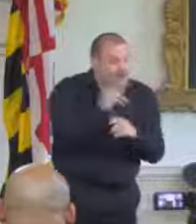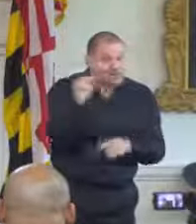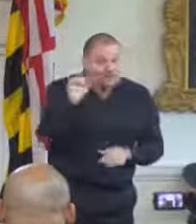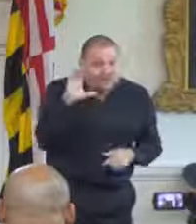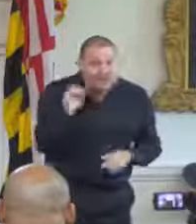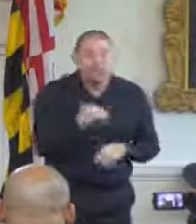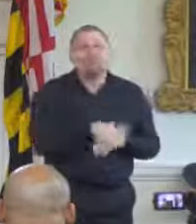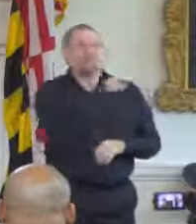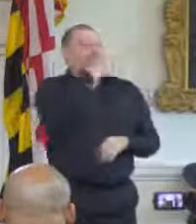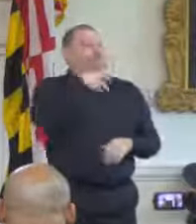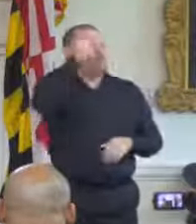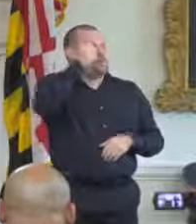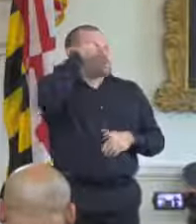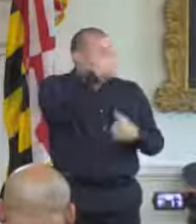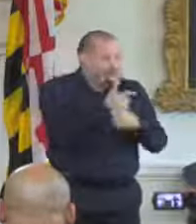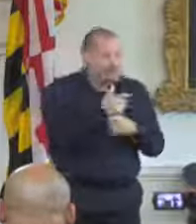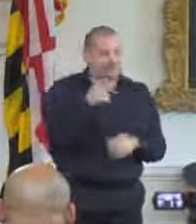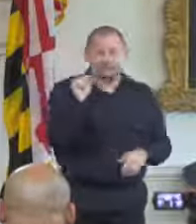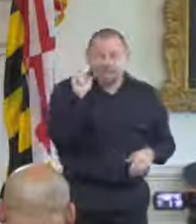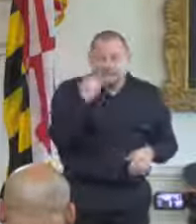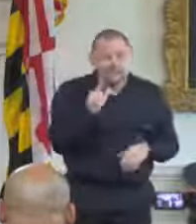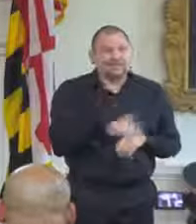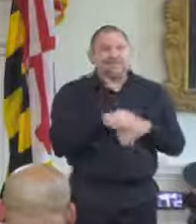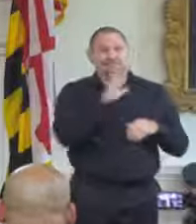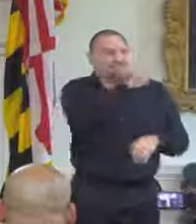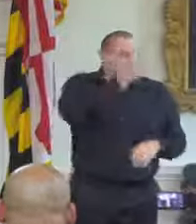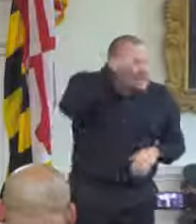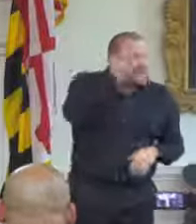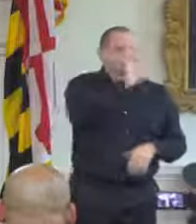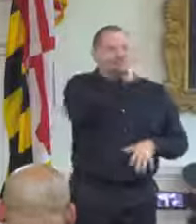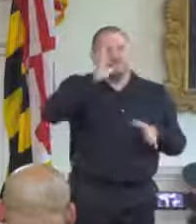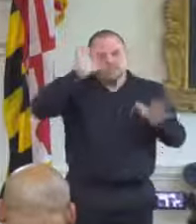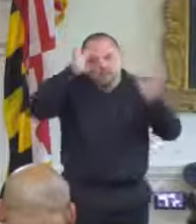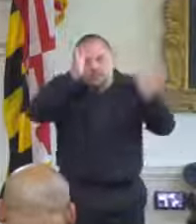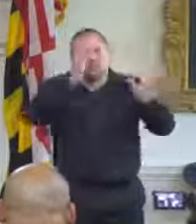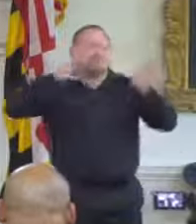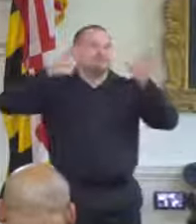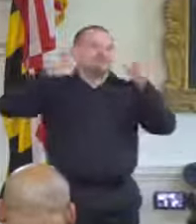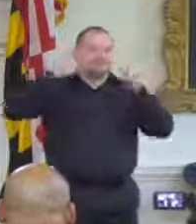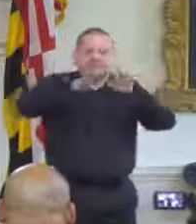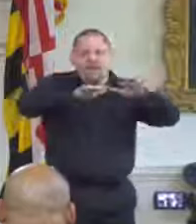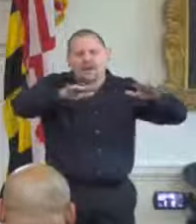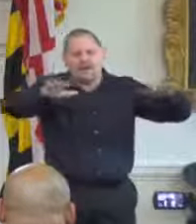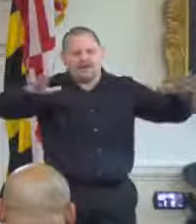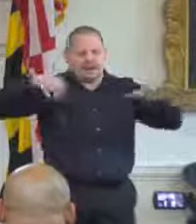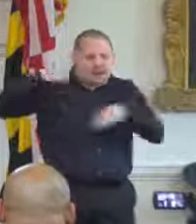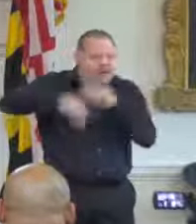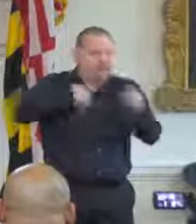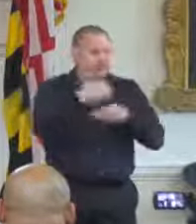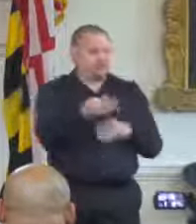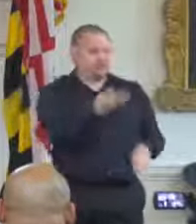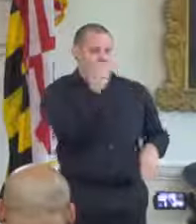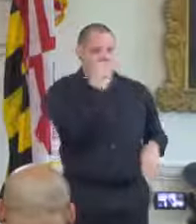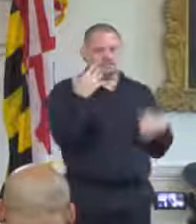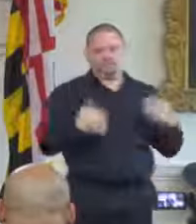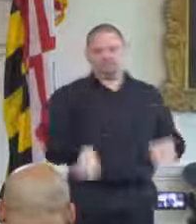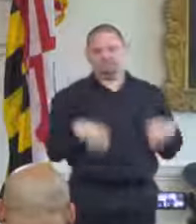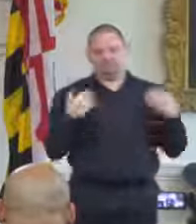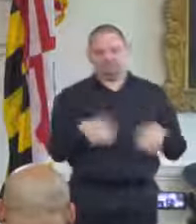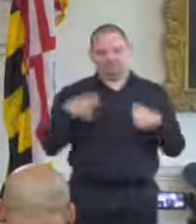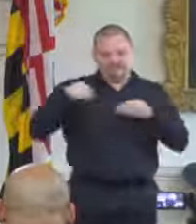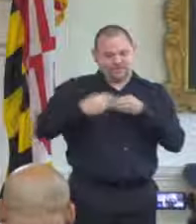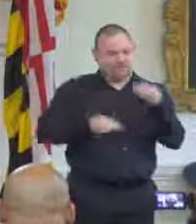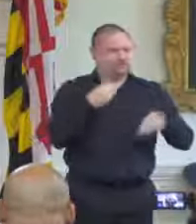parents, grandparents, and great-grandparents are all deaf. And Nyle is a proud